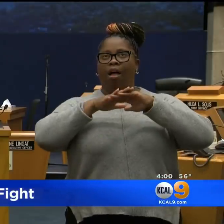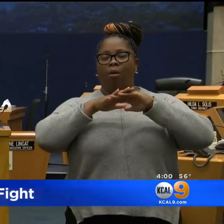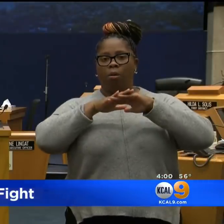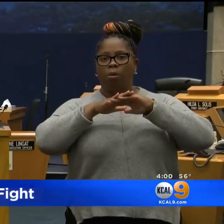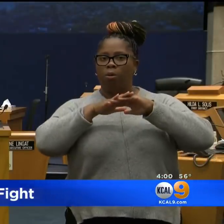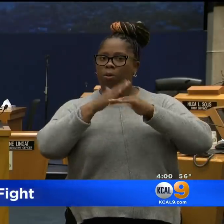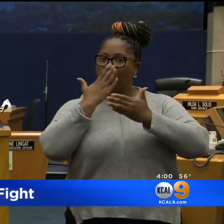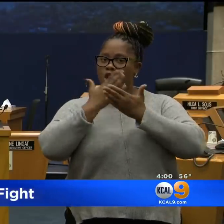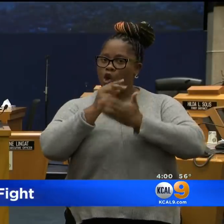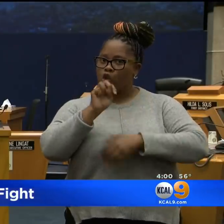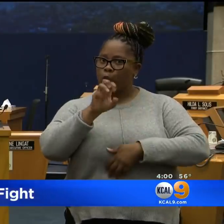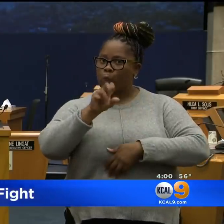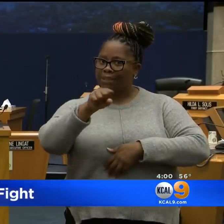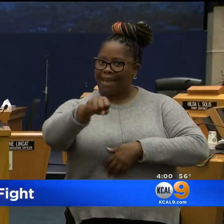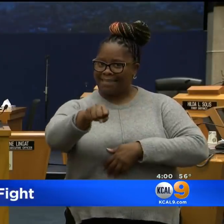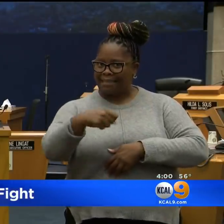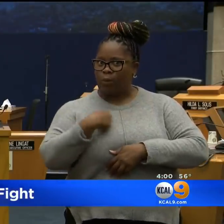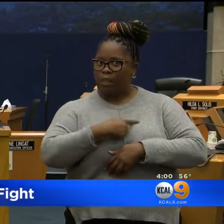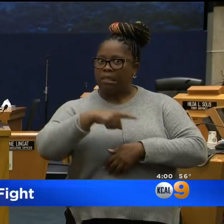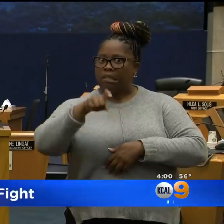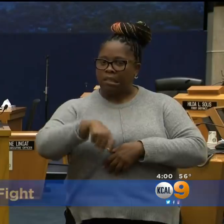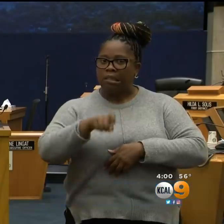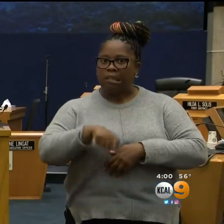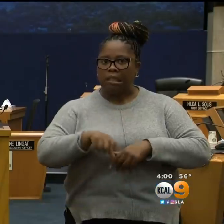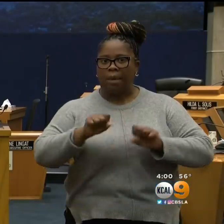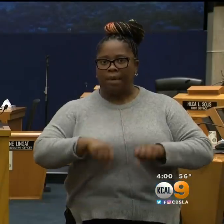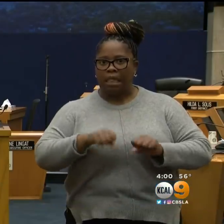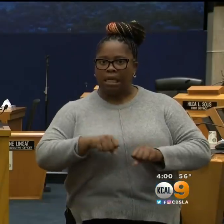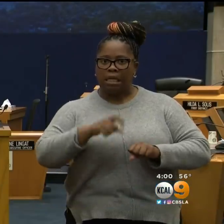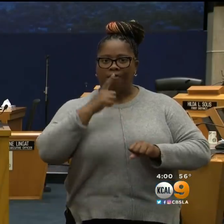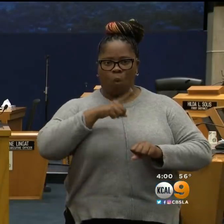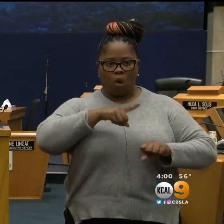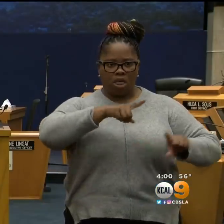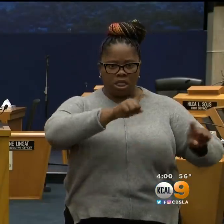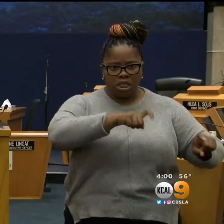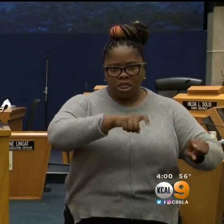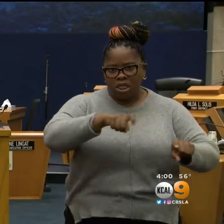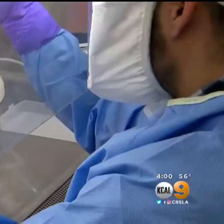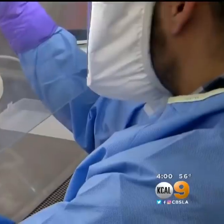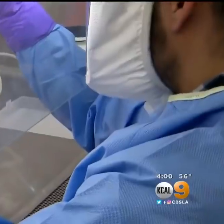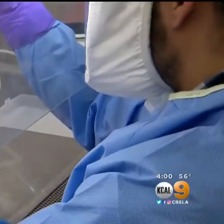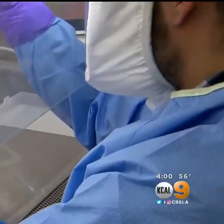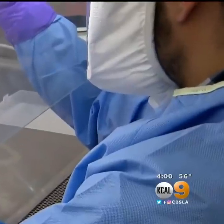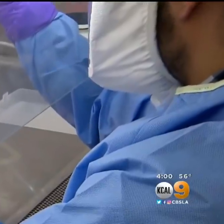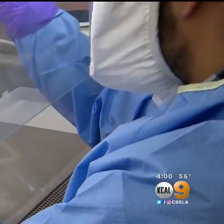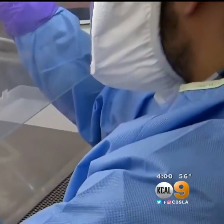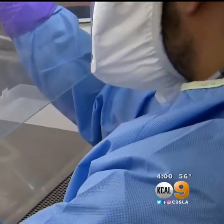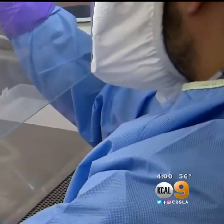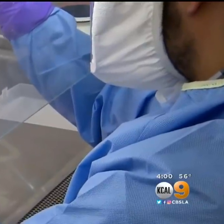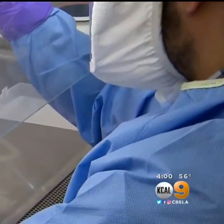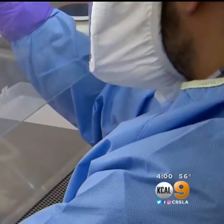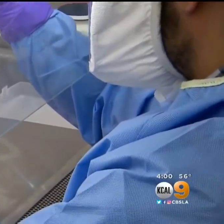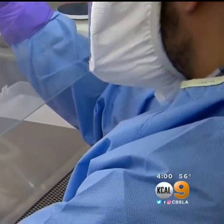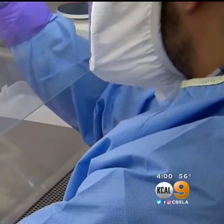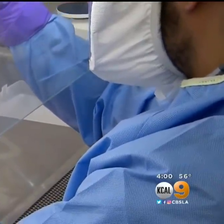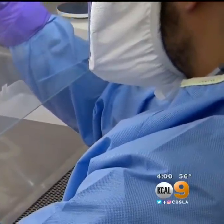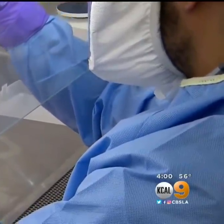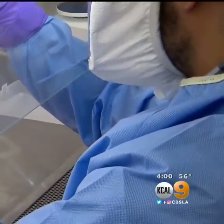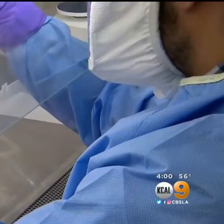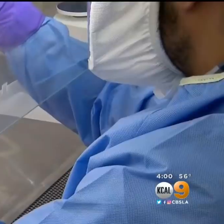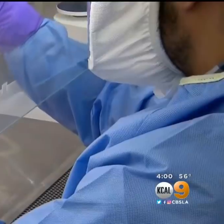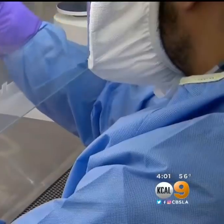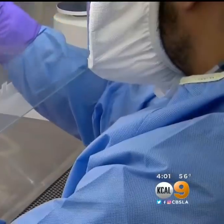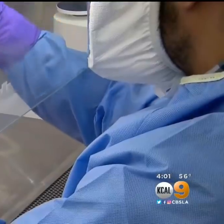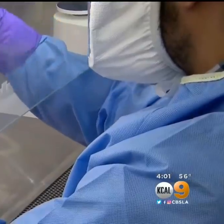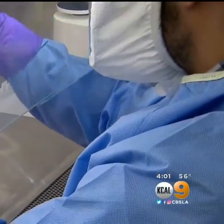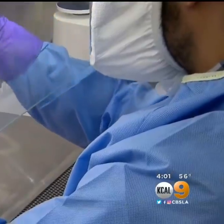all of us. We desperately needed to be able to increase our lab capacity. Our commercial labs have